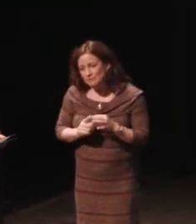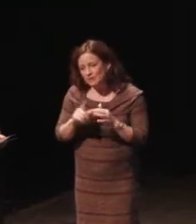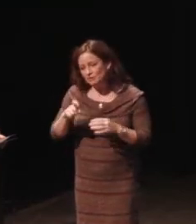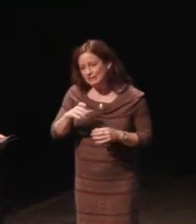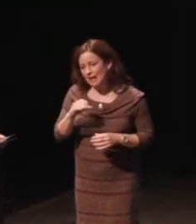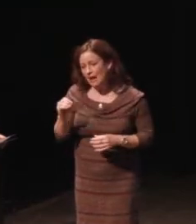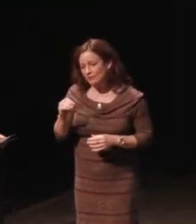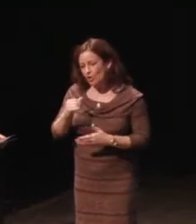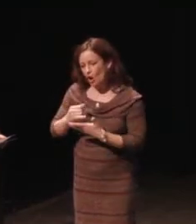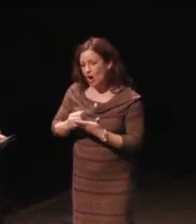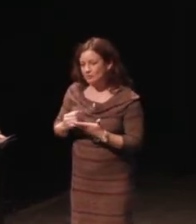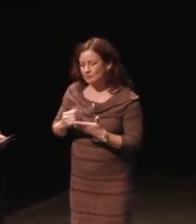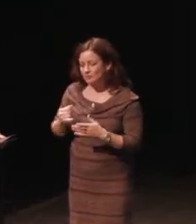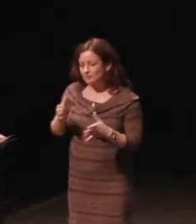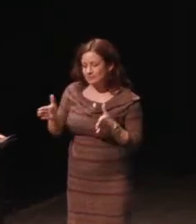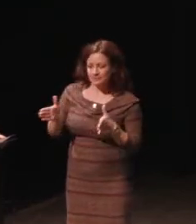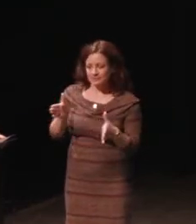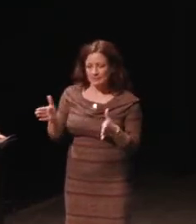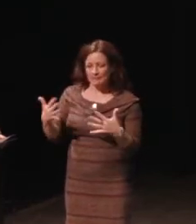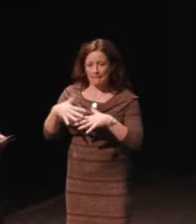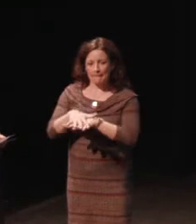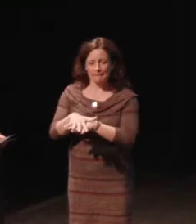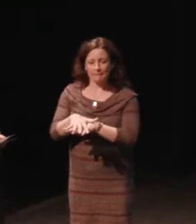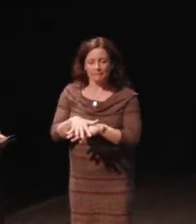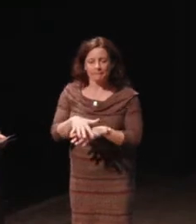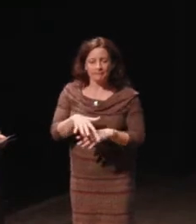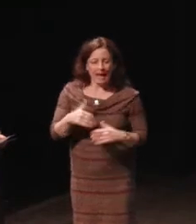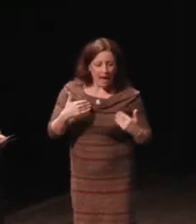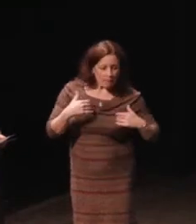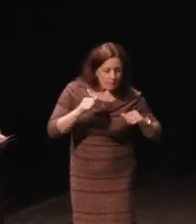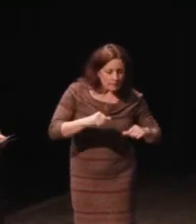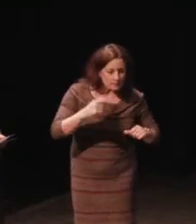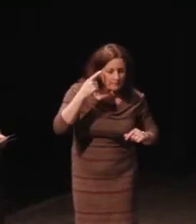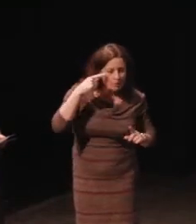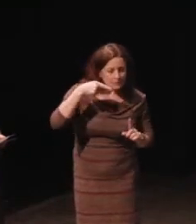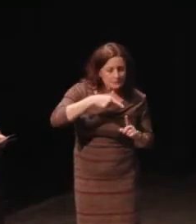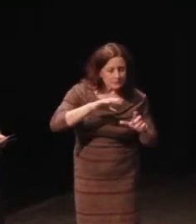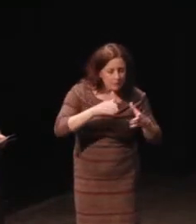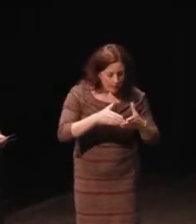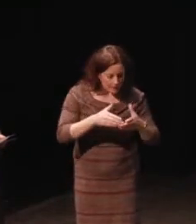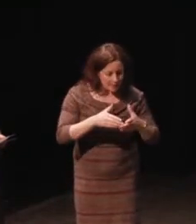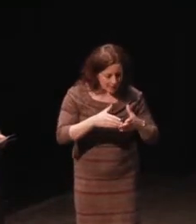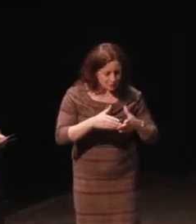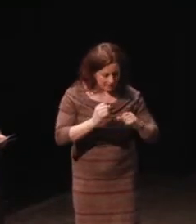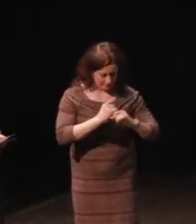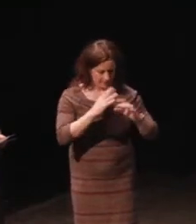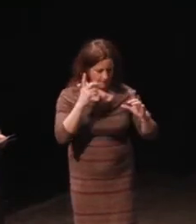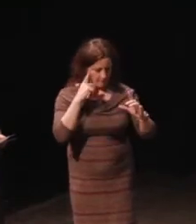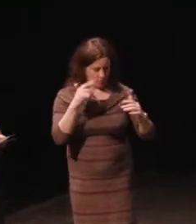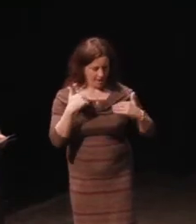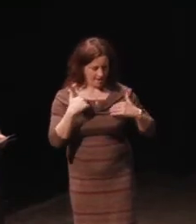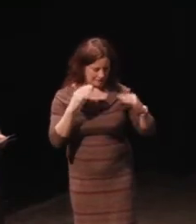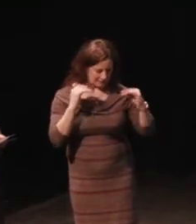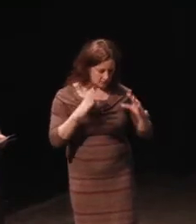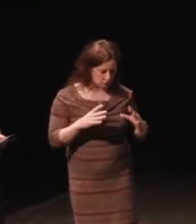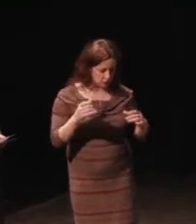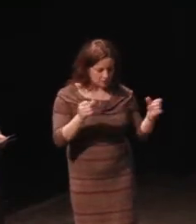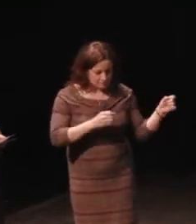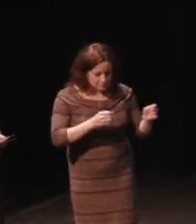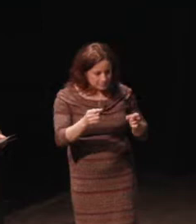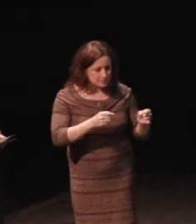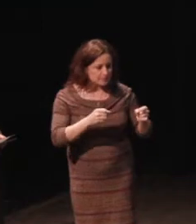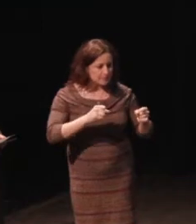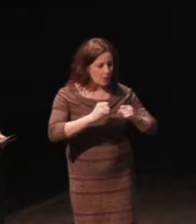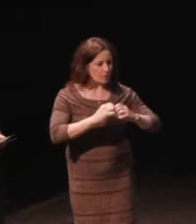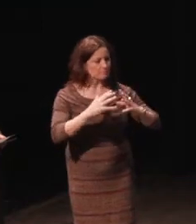arts, where there are the possibilities for the specific population to have teachers and an